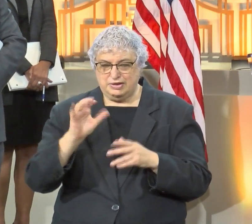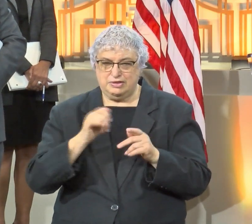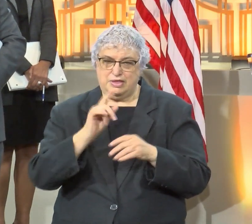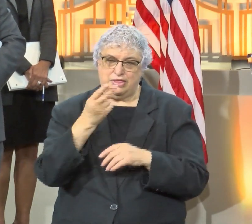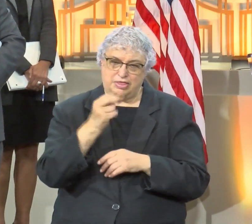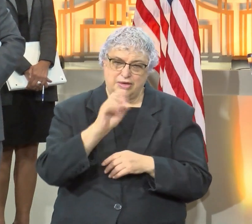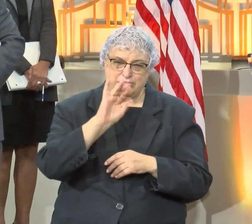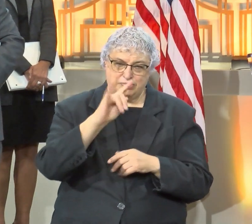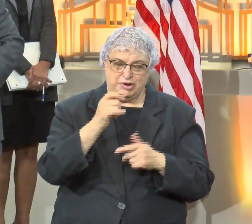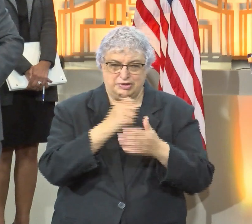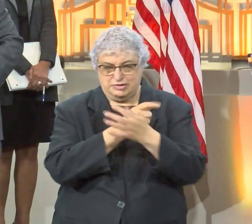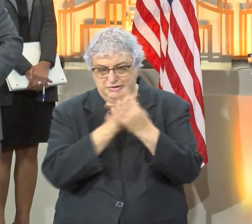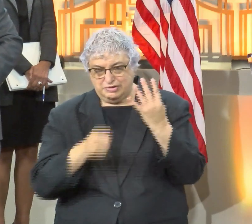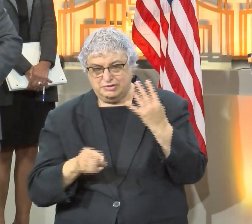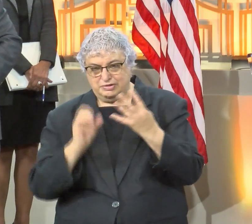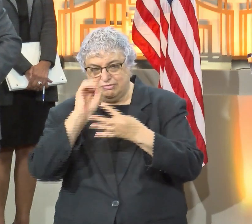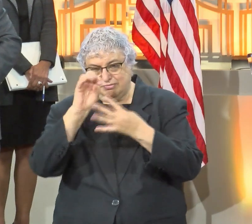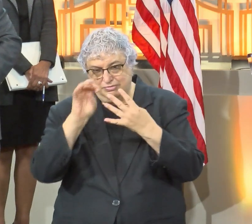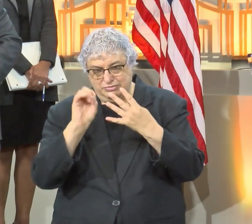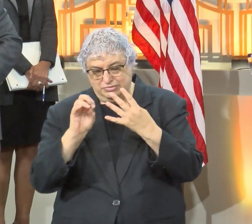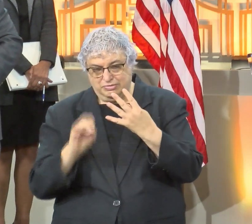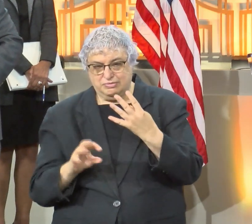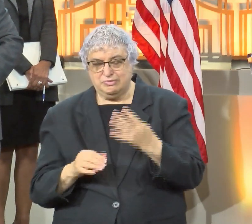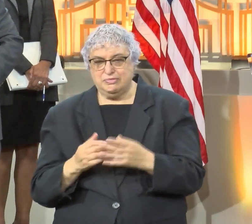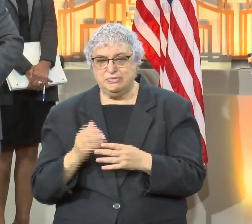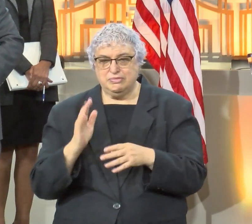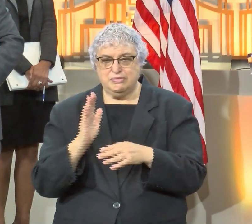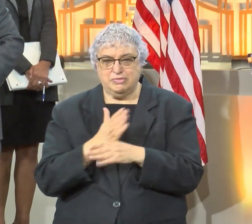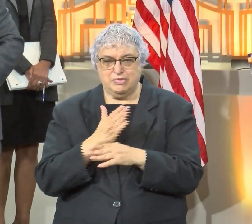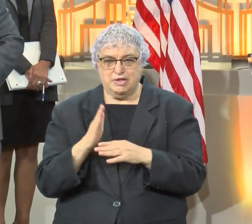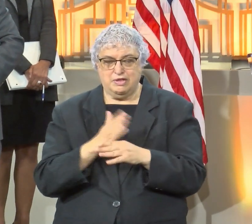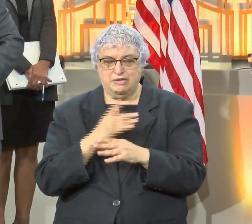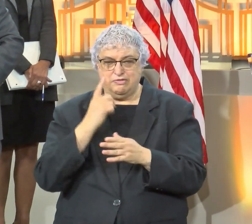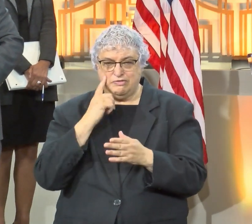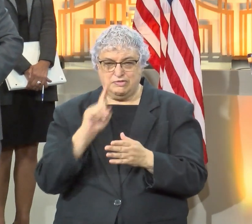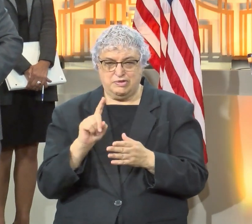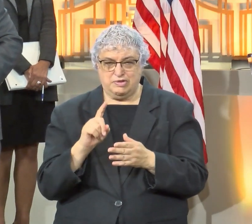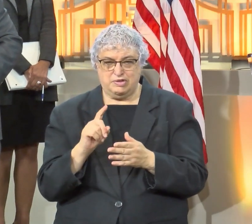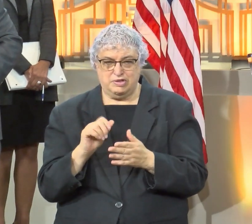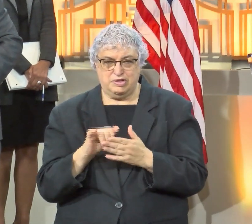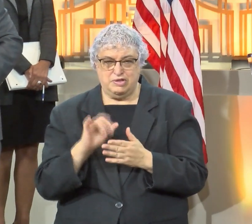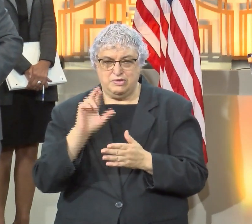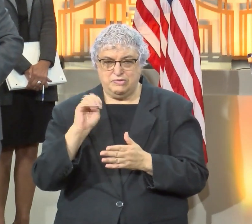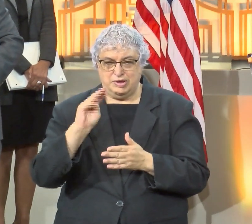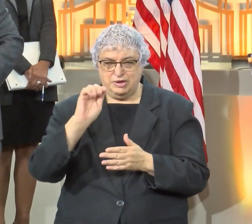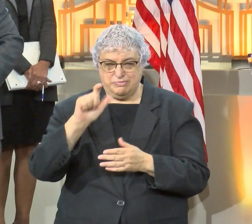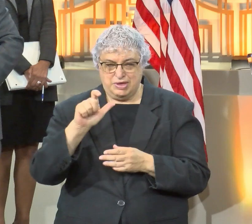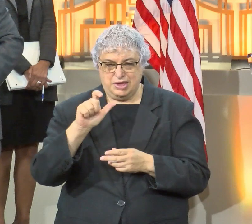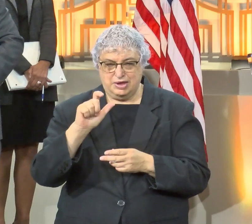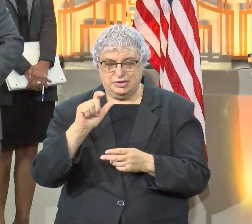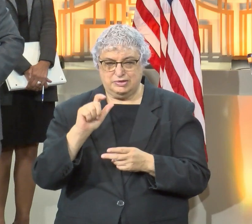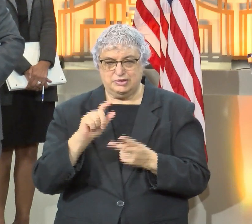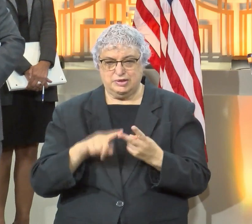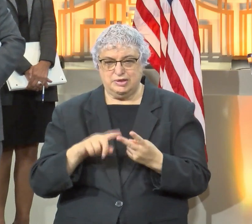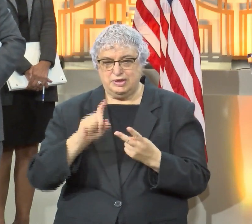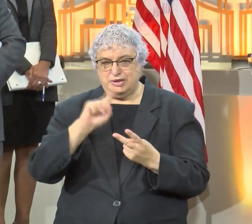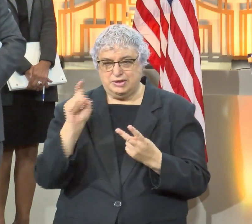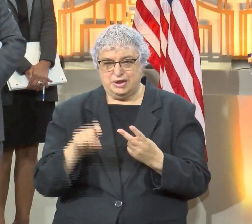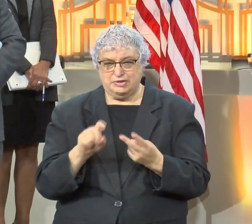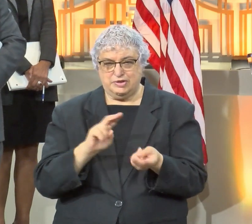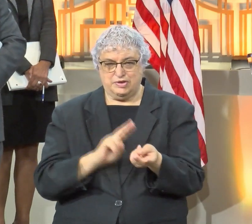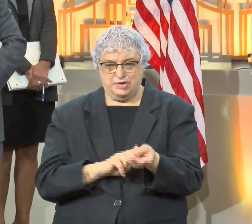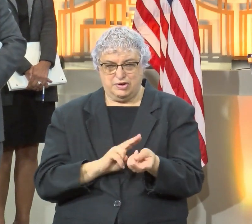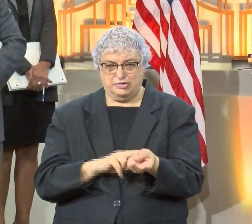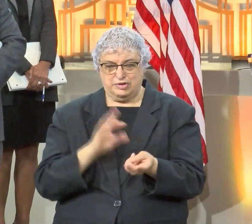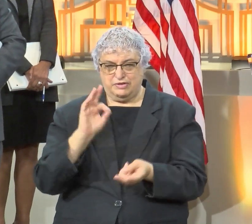Bridge, to name just a few. Our partners for forensic exams are REMAX Medical and the Texas